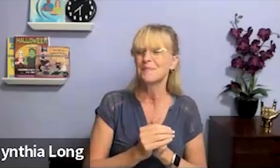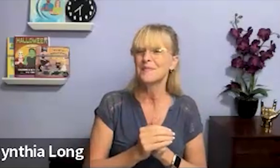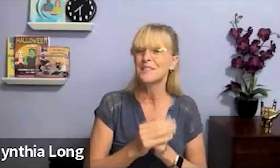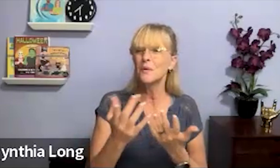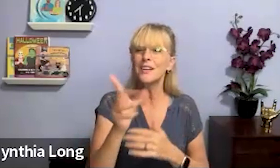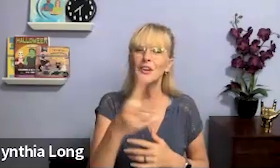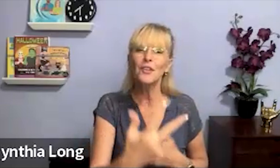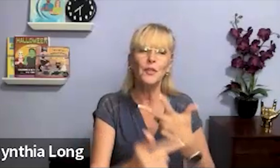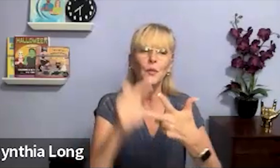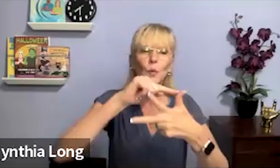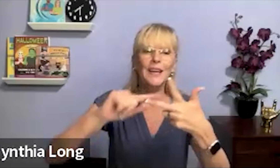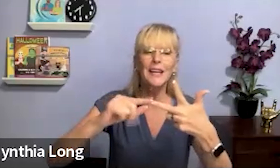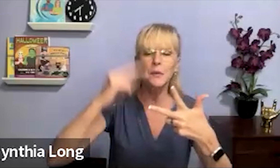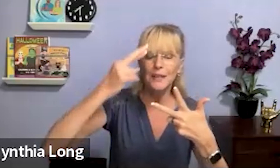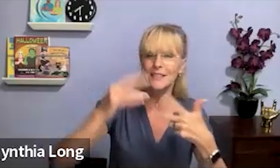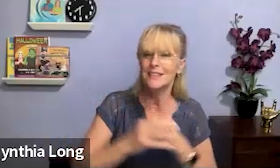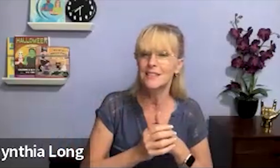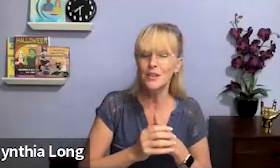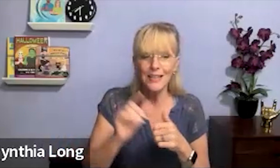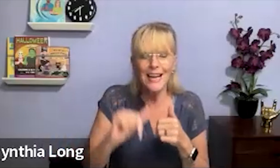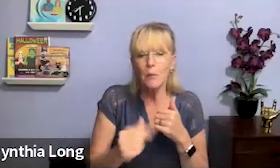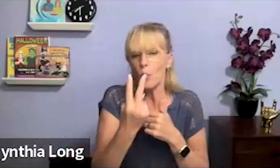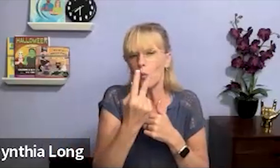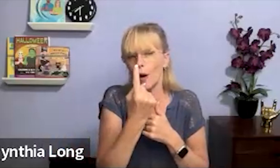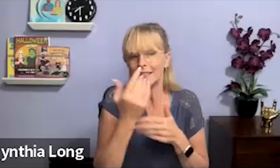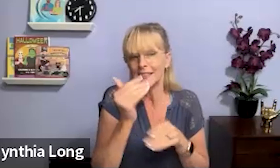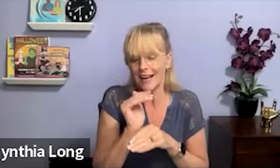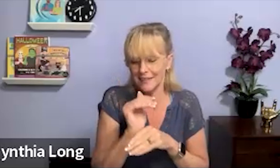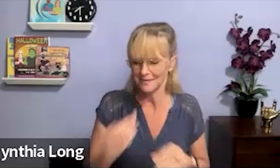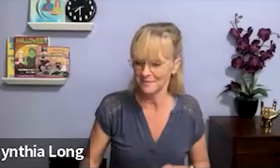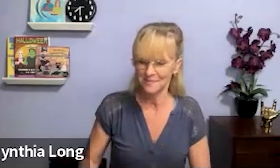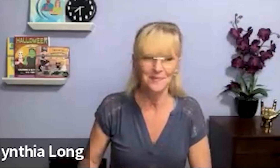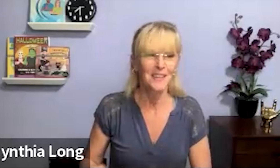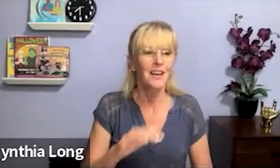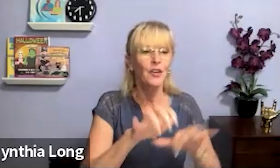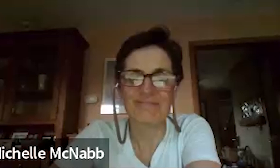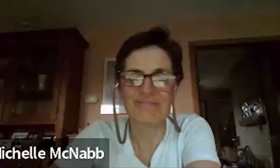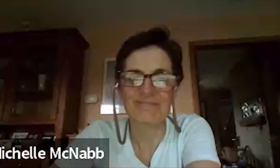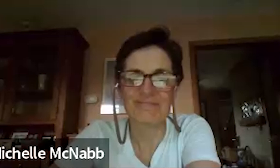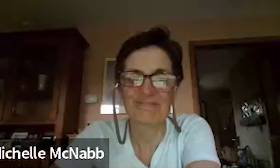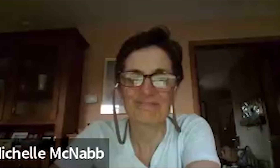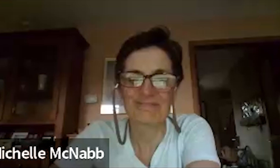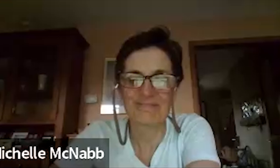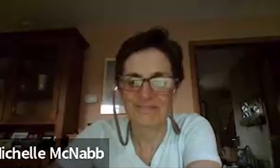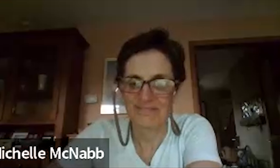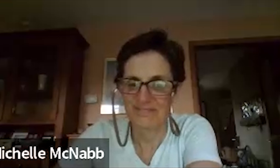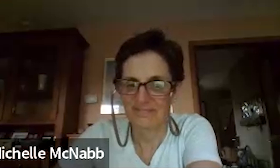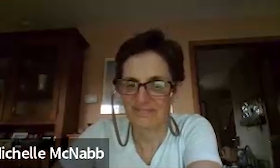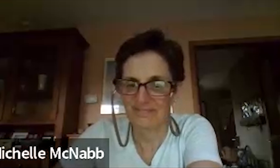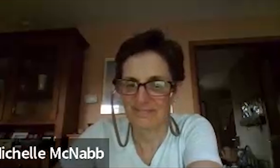So what are your 3 reasons? You can name one tonight. You can type that 3 reasons. Tell